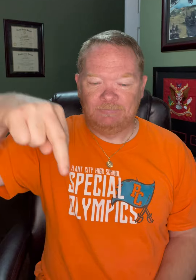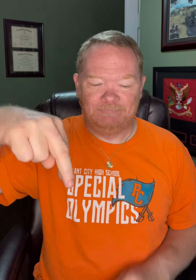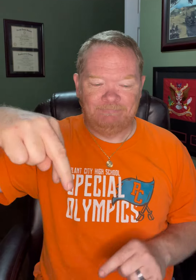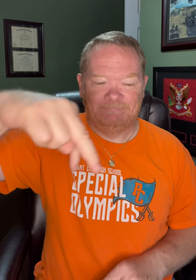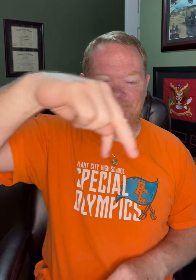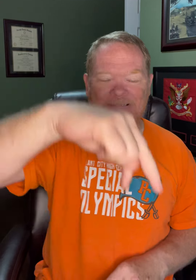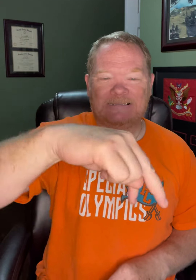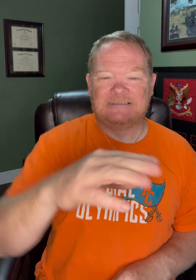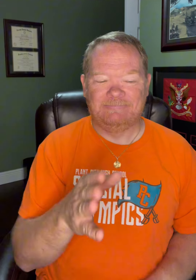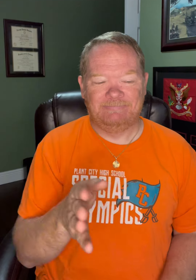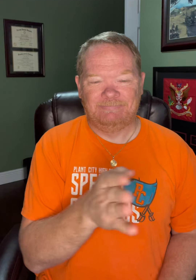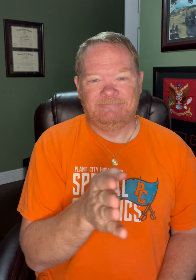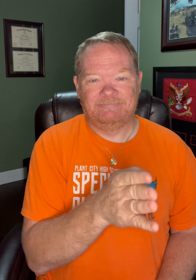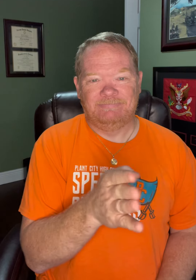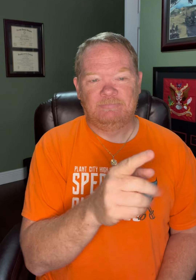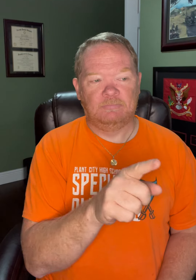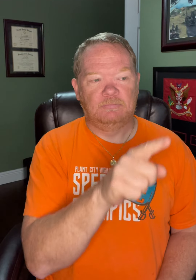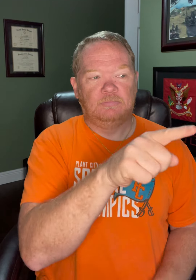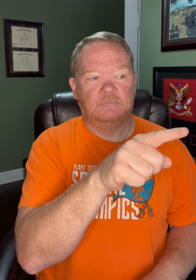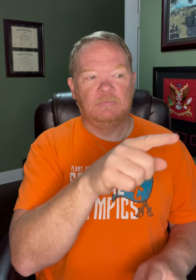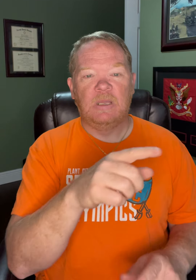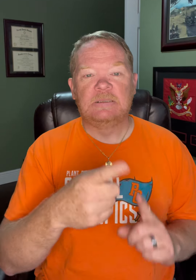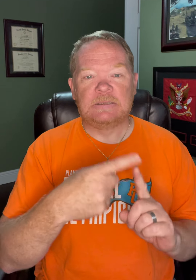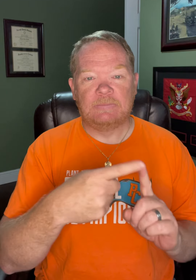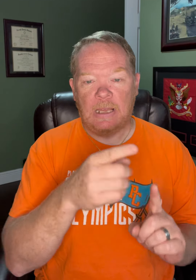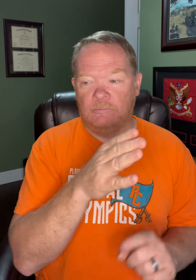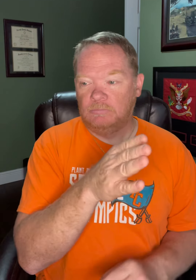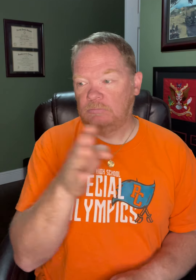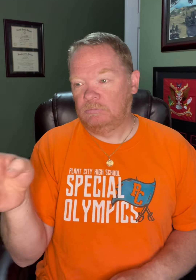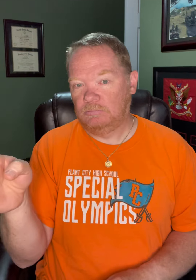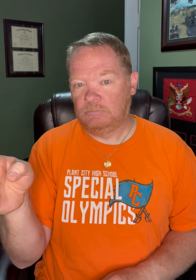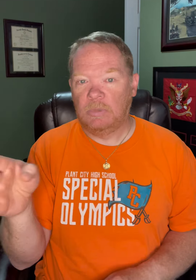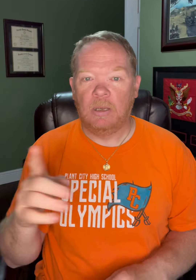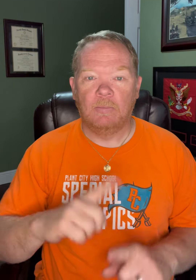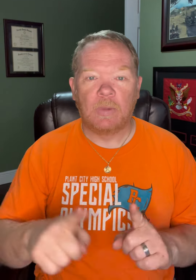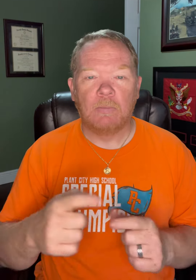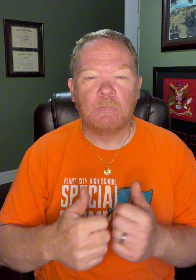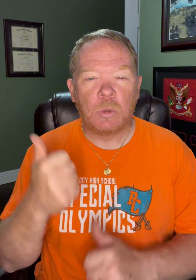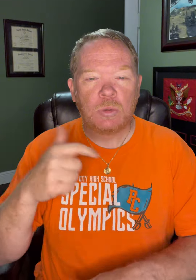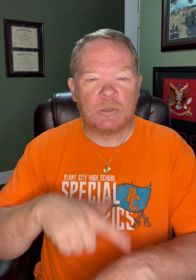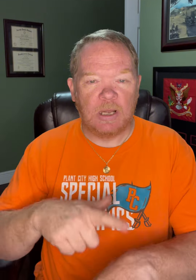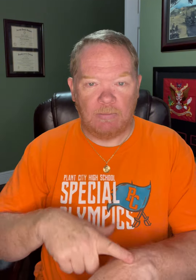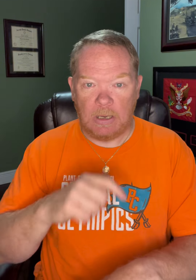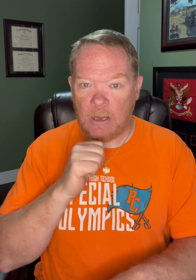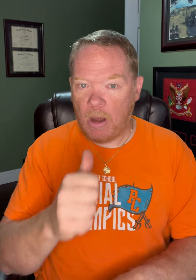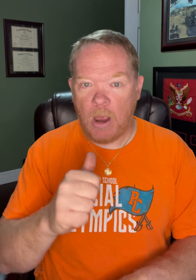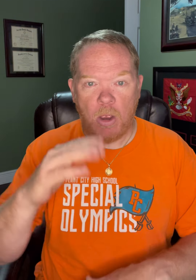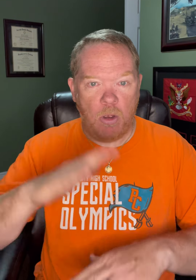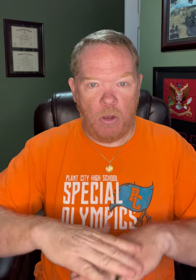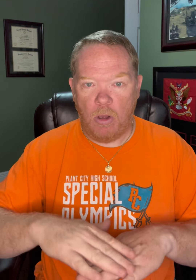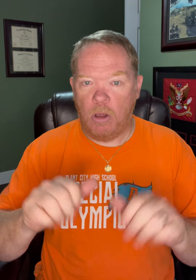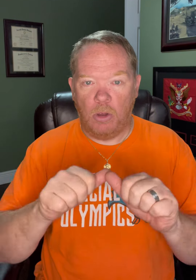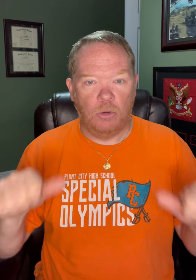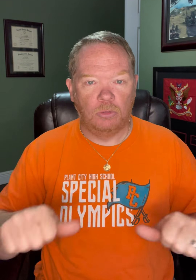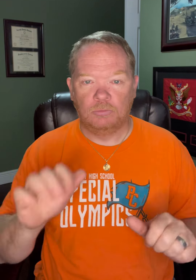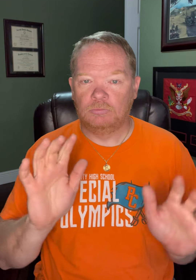preach to the side beyond it, or maybe to the left-hand side, but most of the time, not on